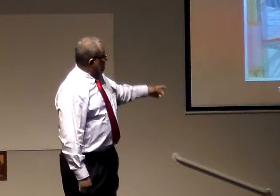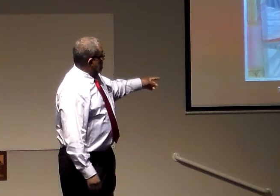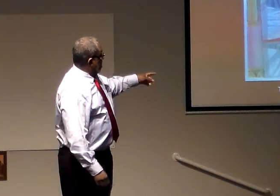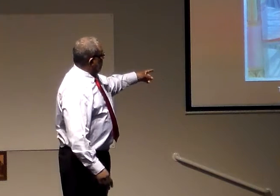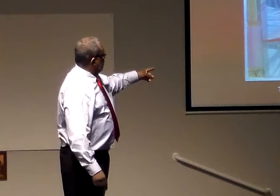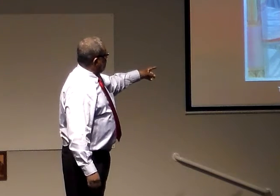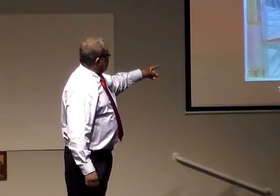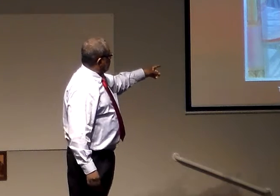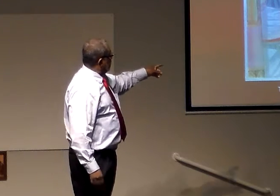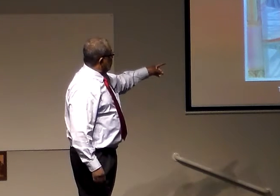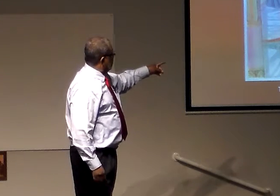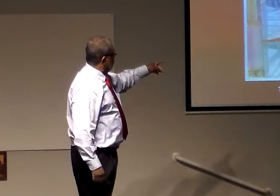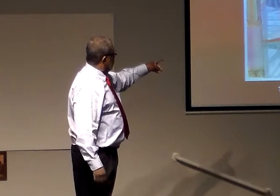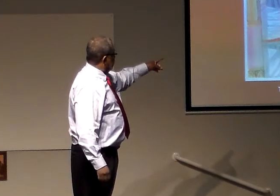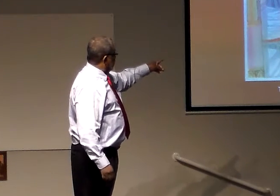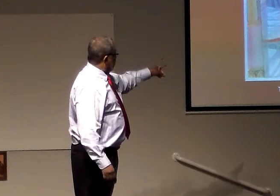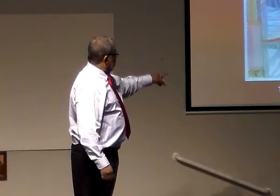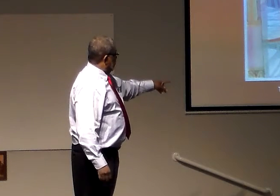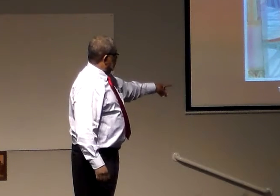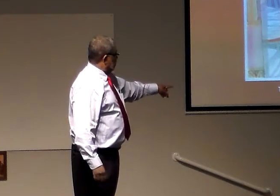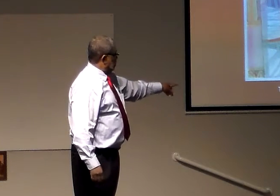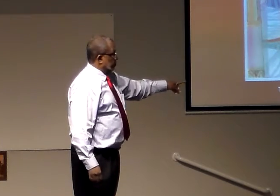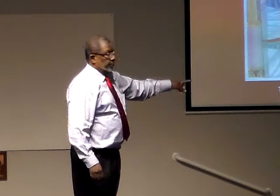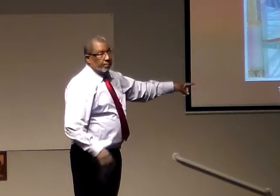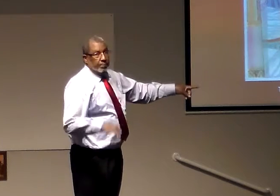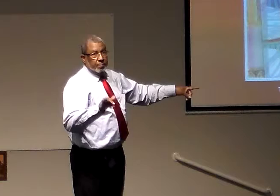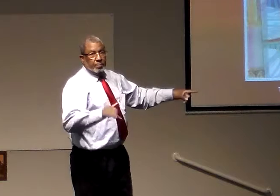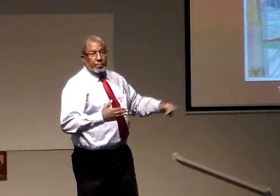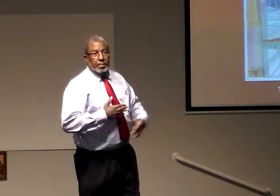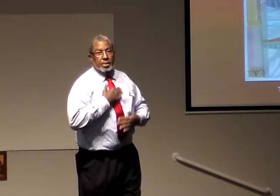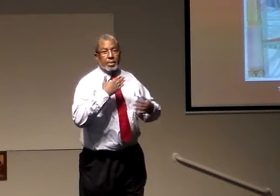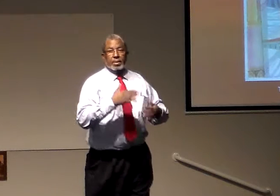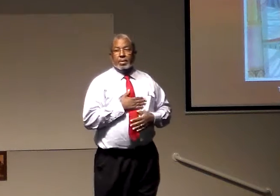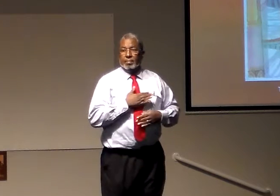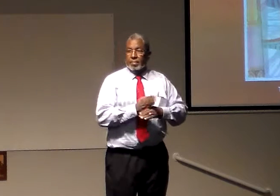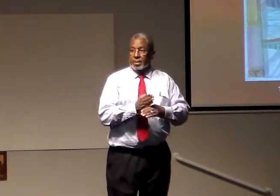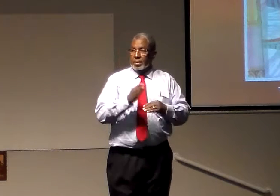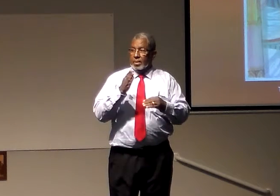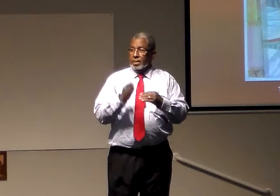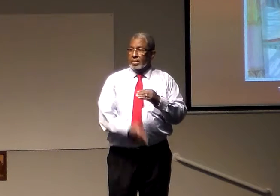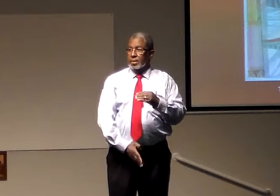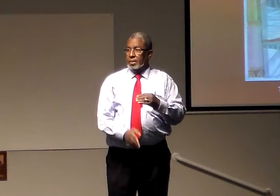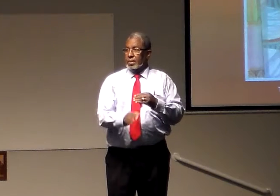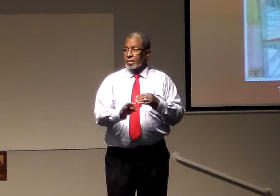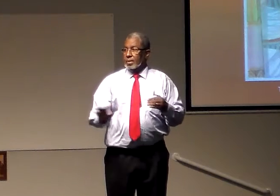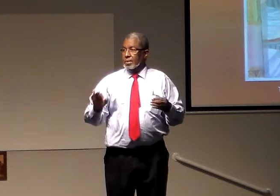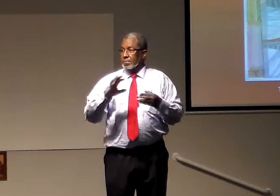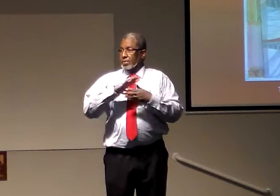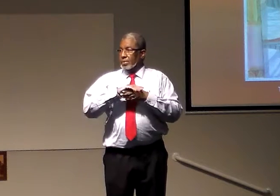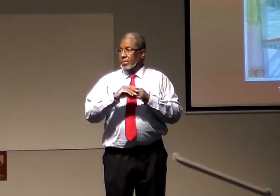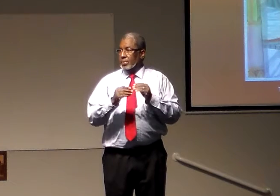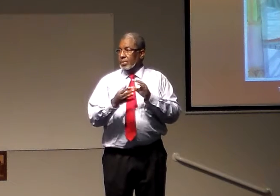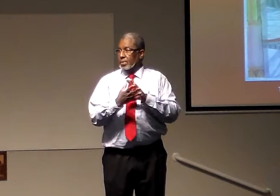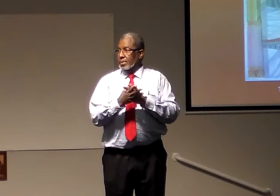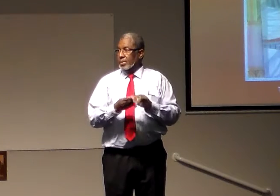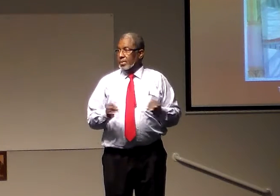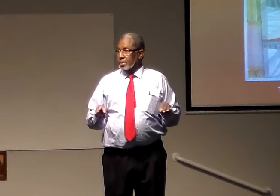all anyway. This is a happy end of the